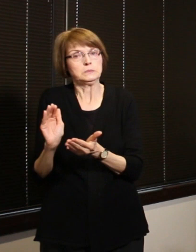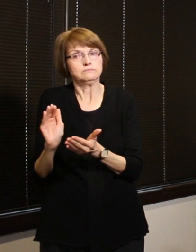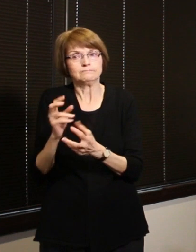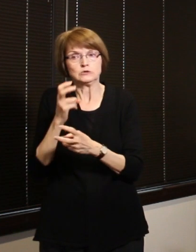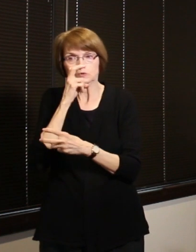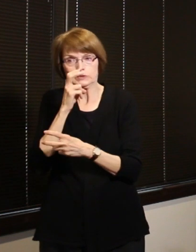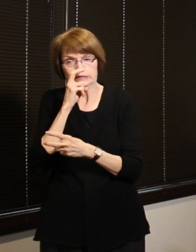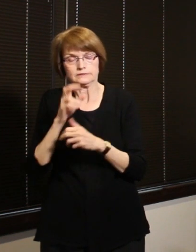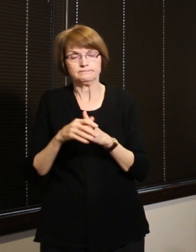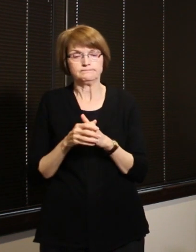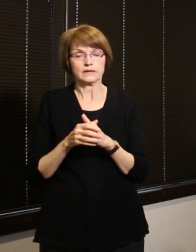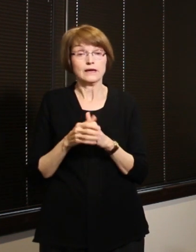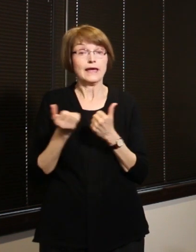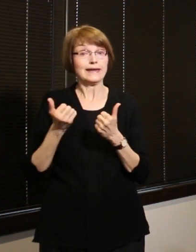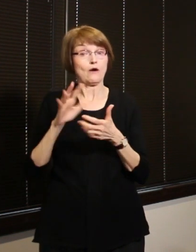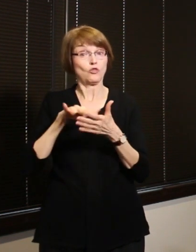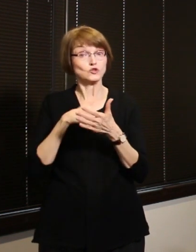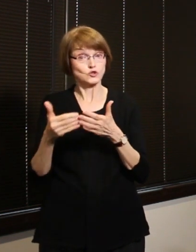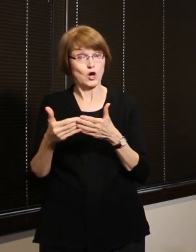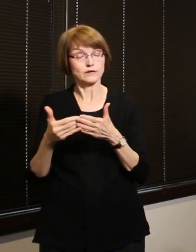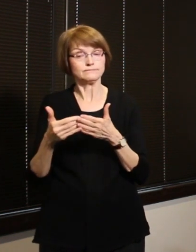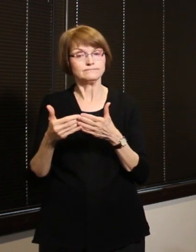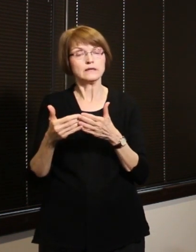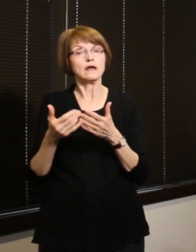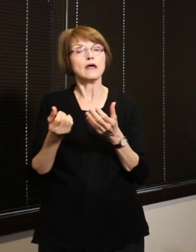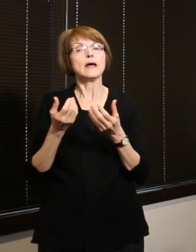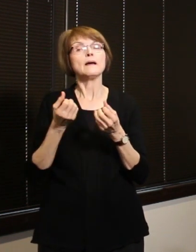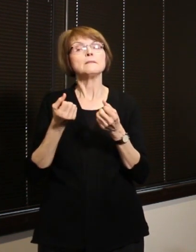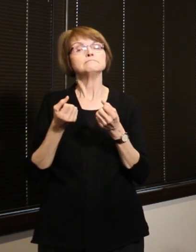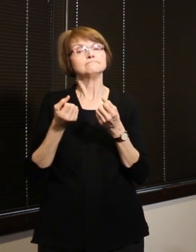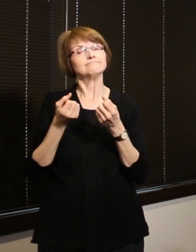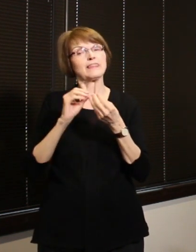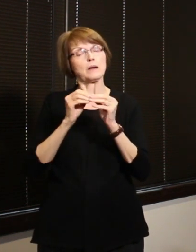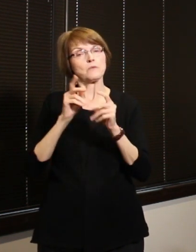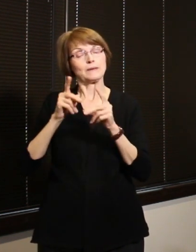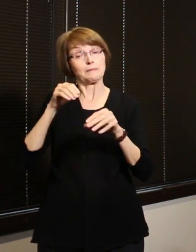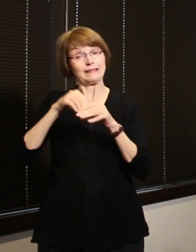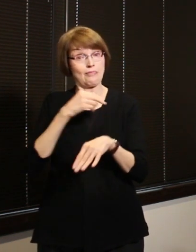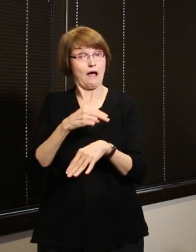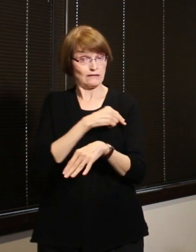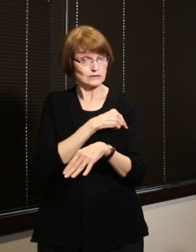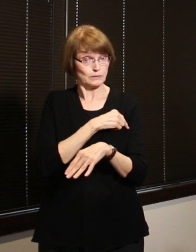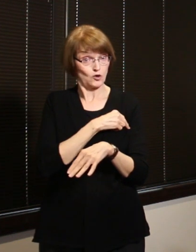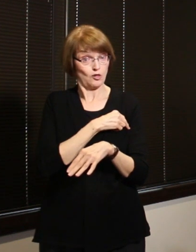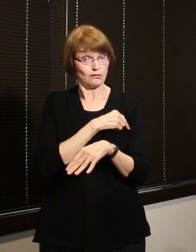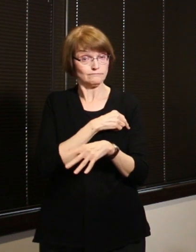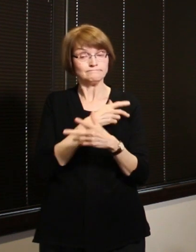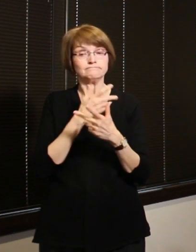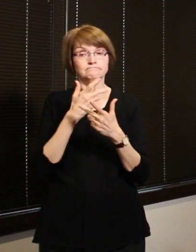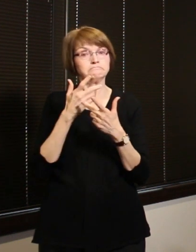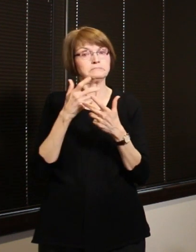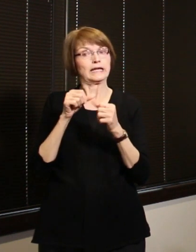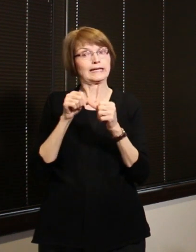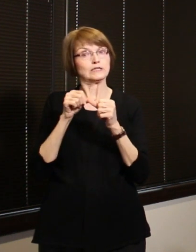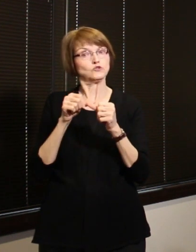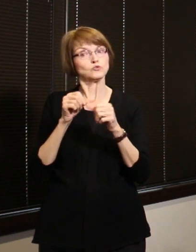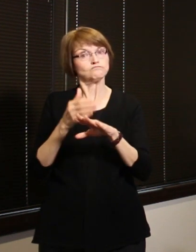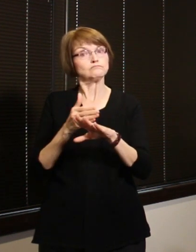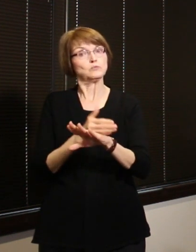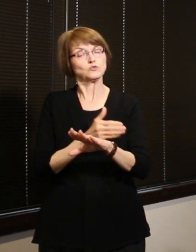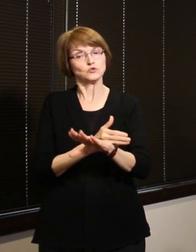chart again. This is showing our hospital admissions, and it continues to show progress. The trend in